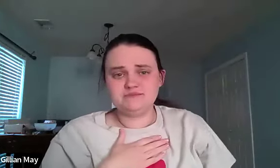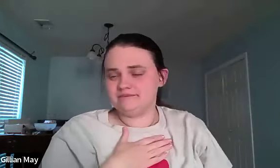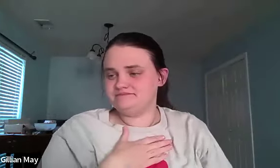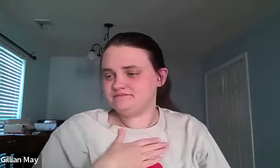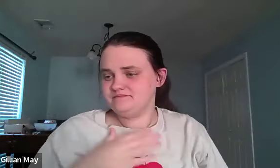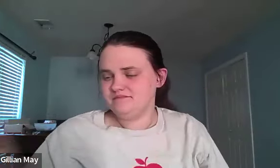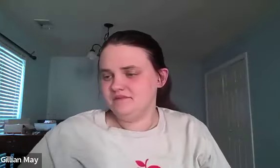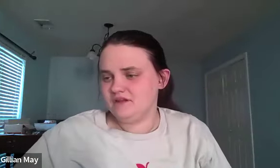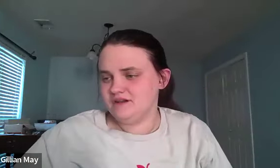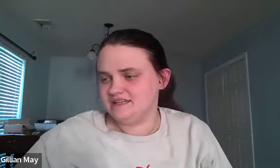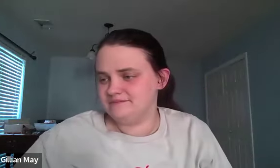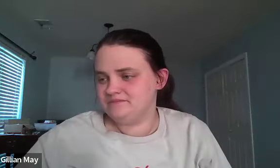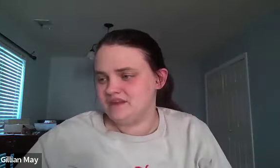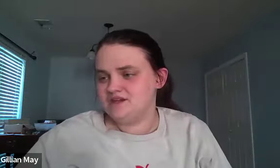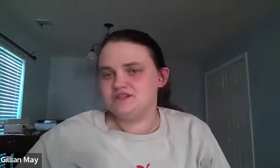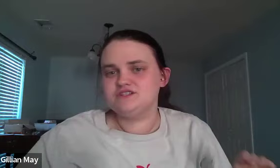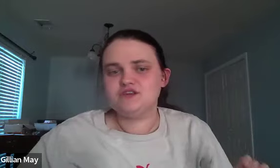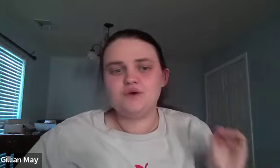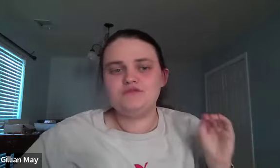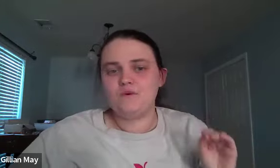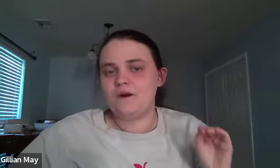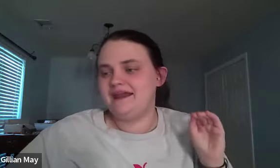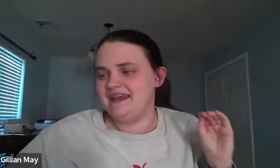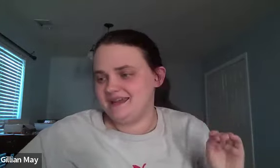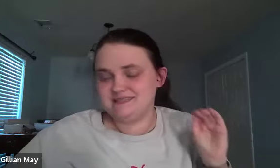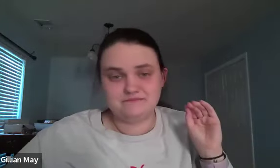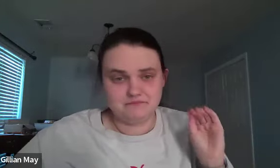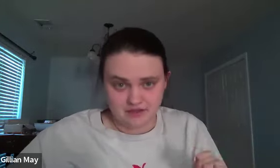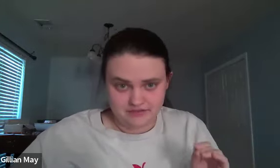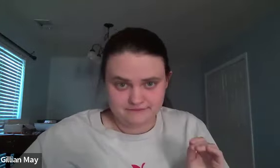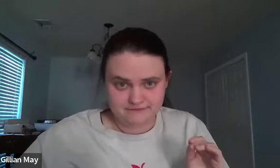me. All right. So for next month,